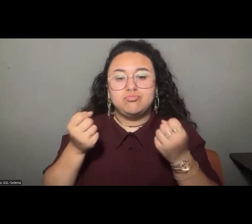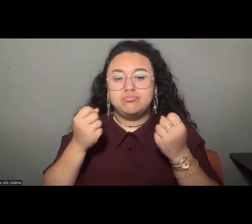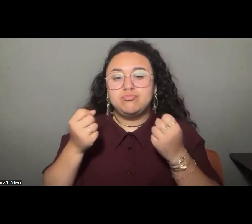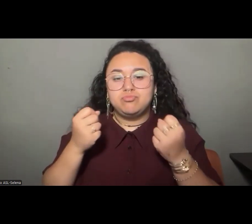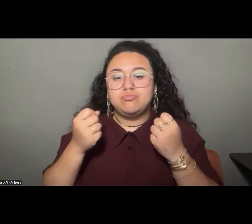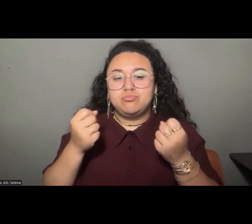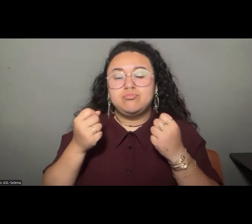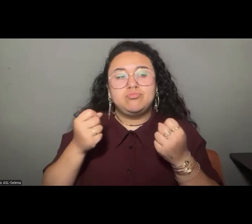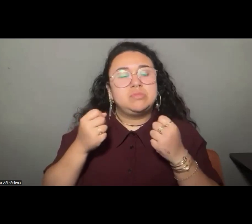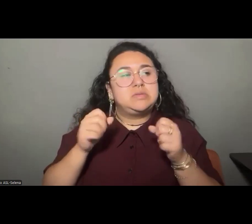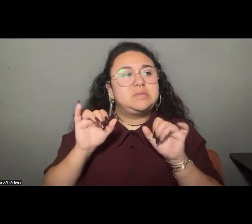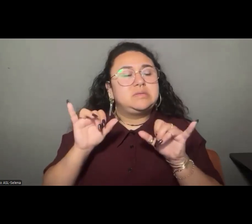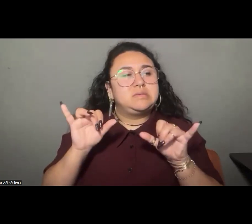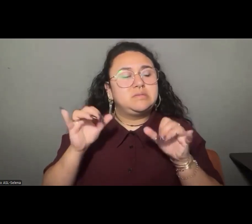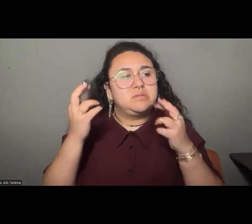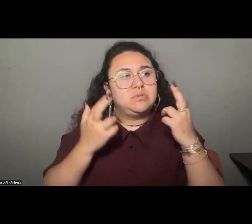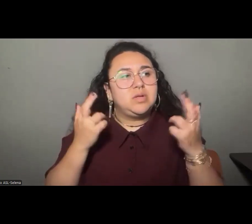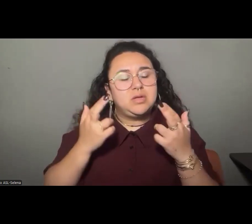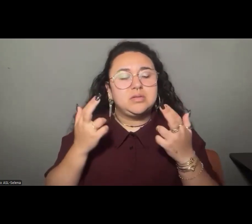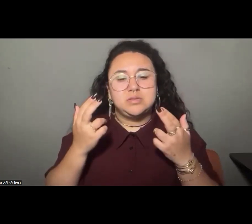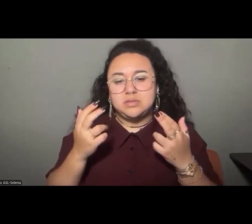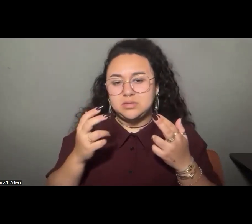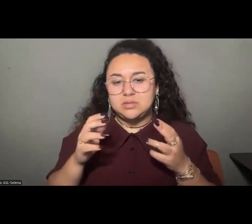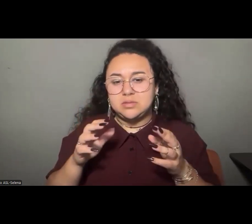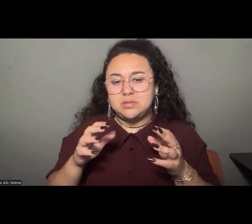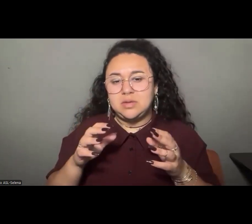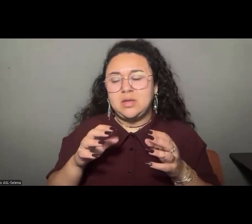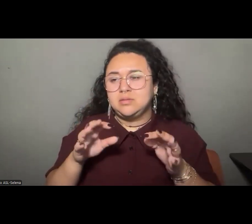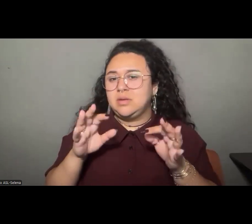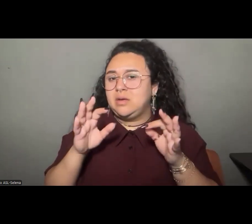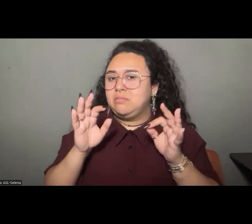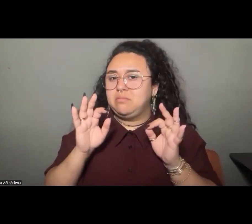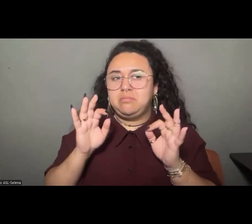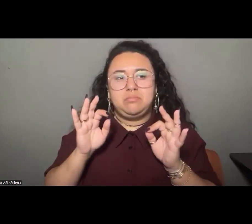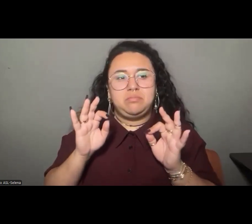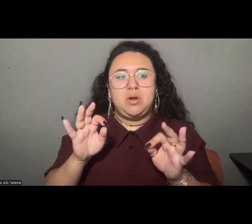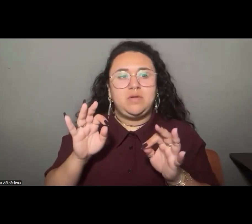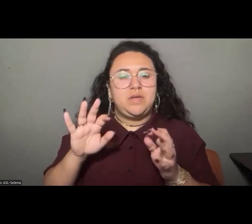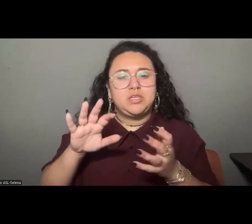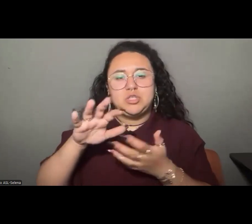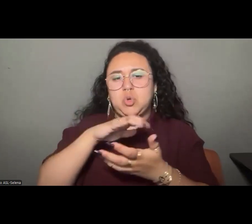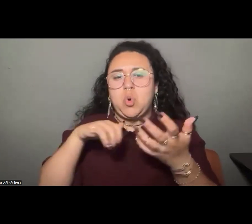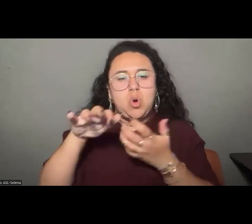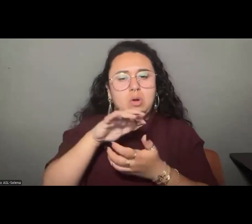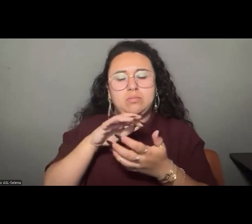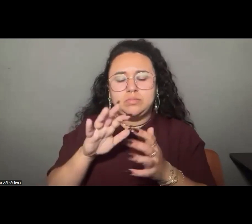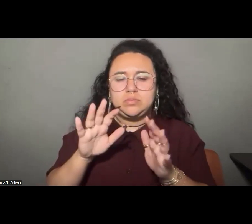the space and I'm like, and it's the perfect storm where I'm like, wow, I was going to create this